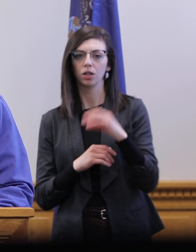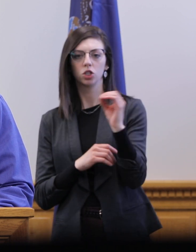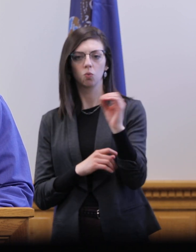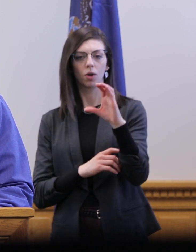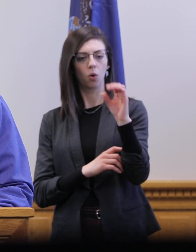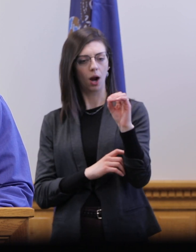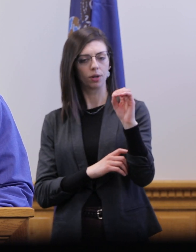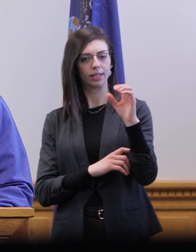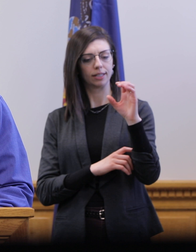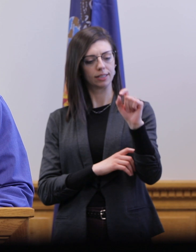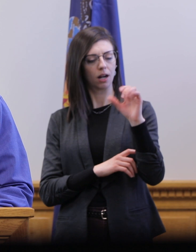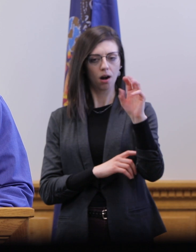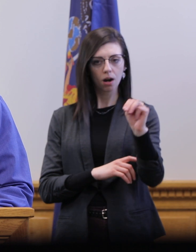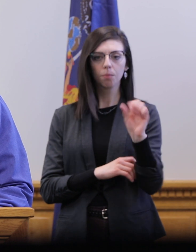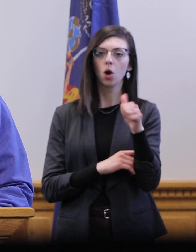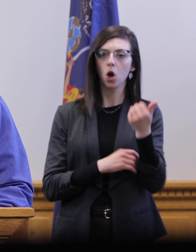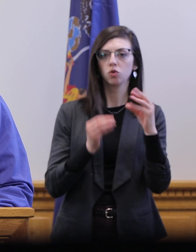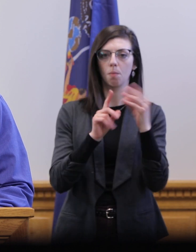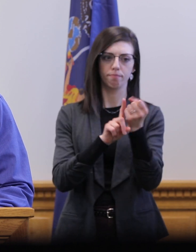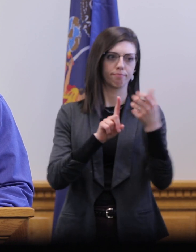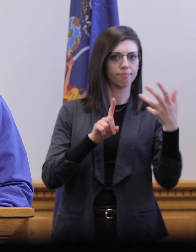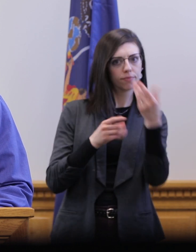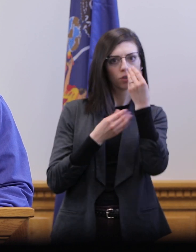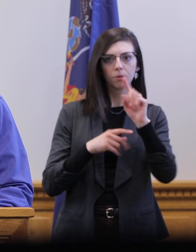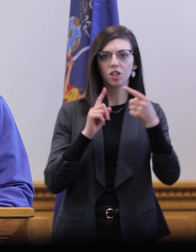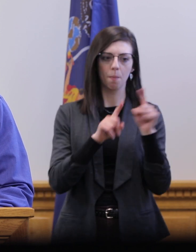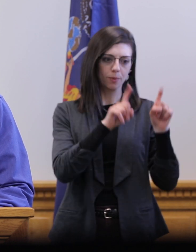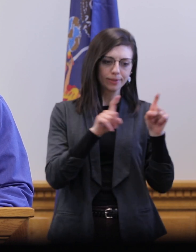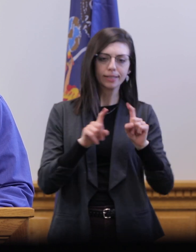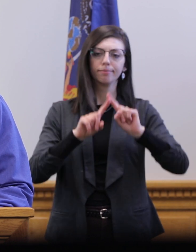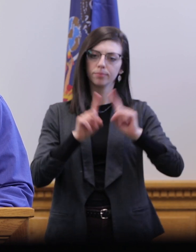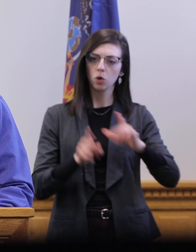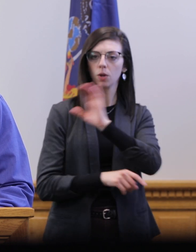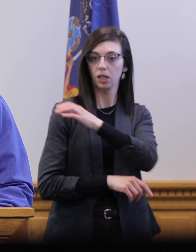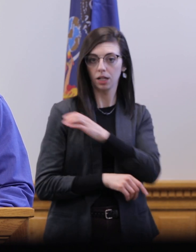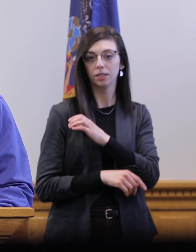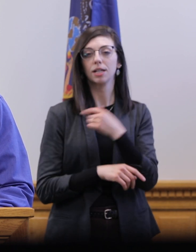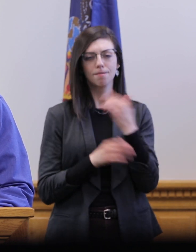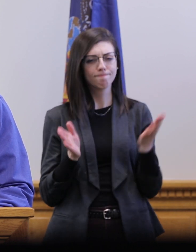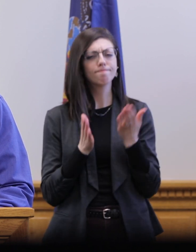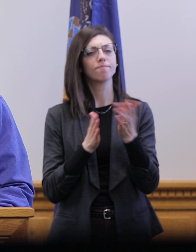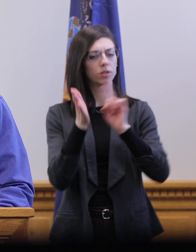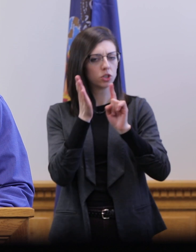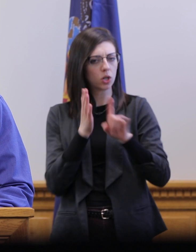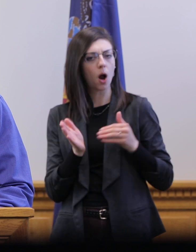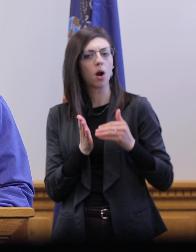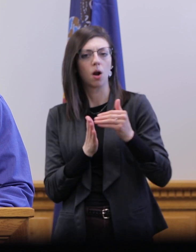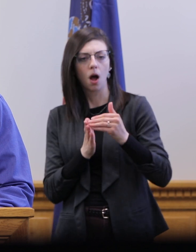with the latest information on COVID clinics and testing. I encourage you to check back frequently as things continue to open